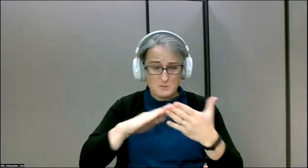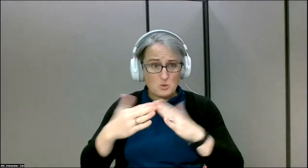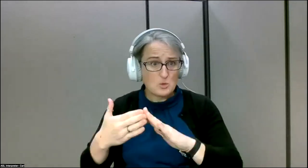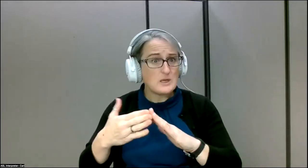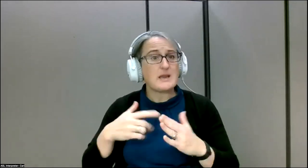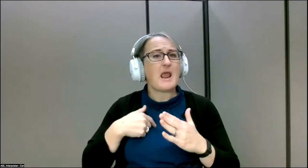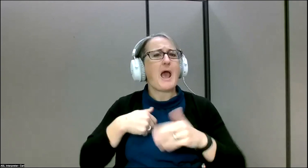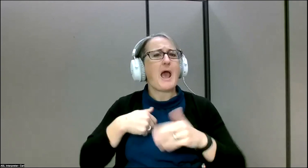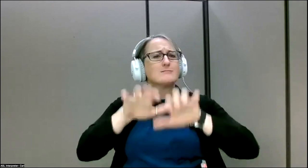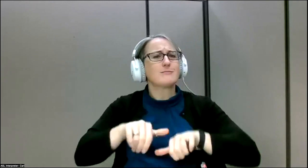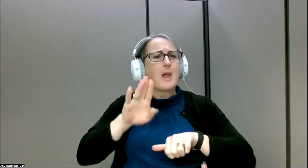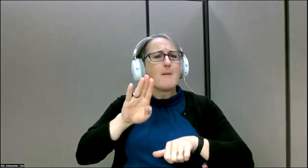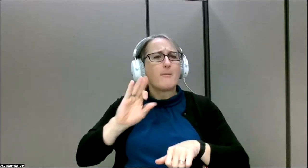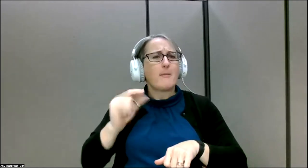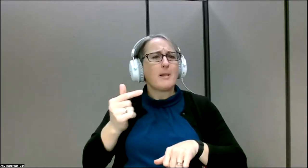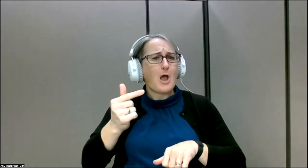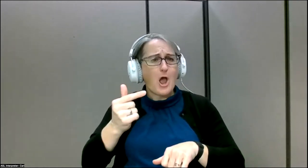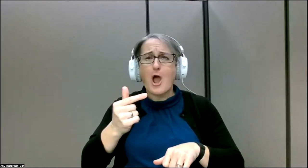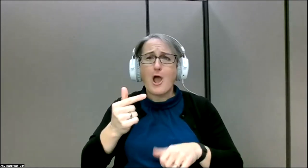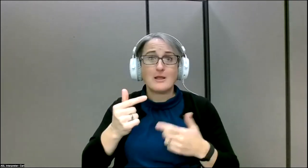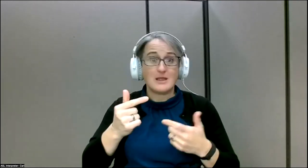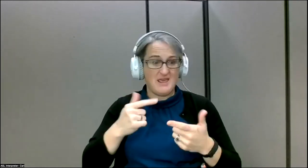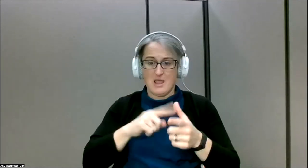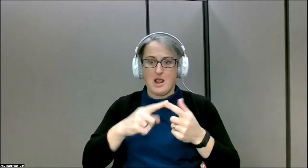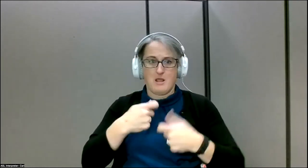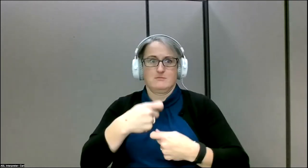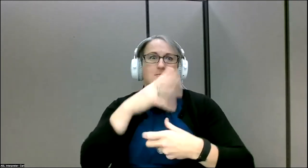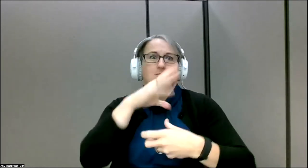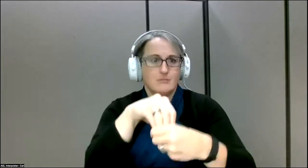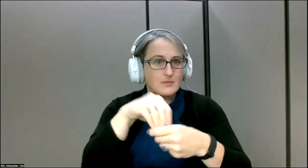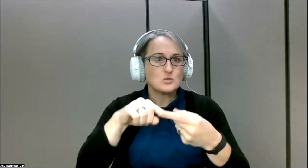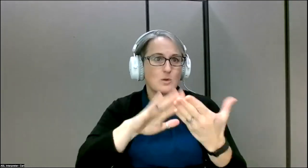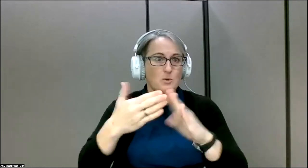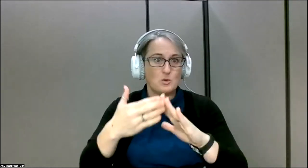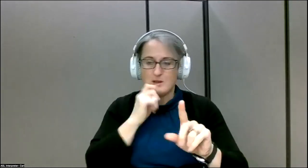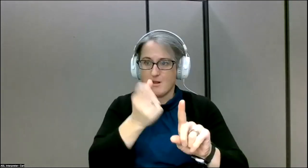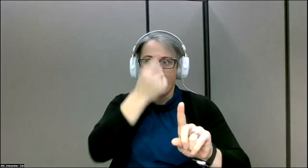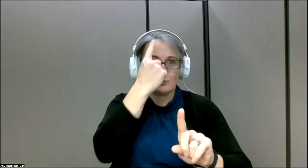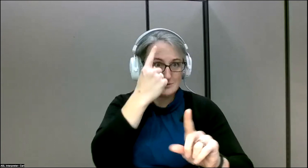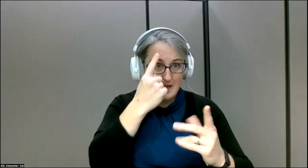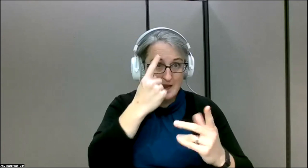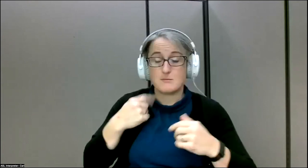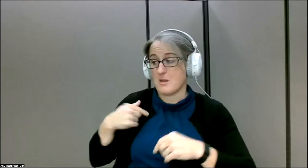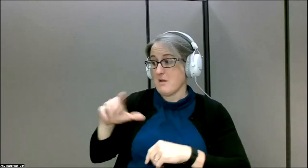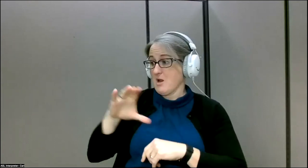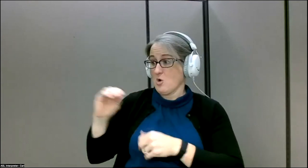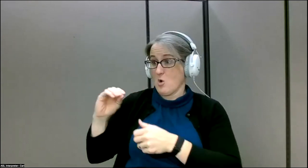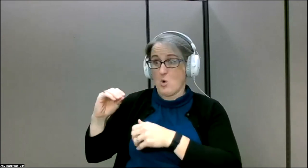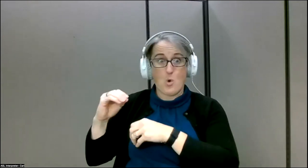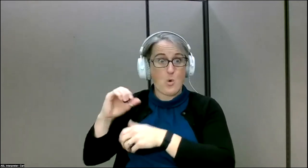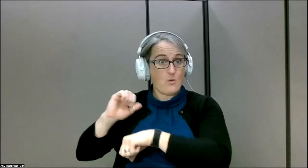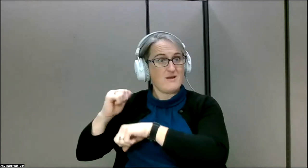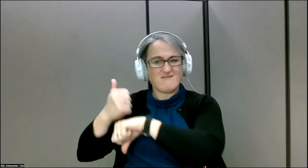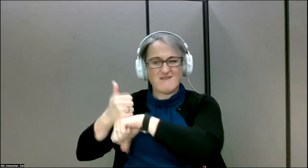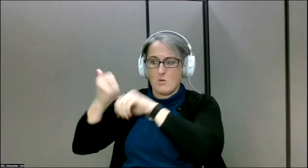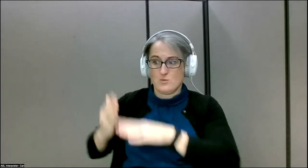blog post, and then all of a sudden I was in a community that I did not understand at first, but my co-founder, Jennison Asuncion, was